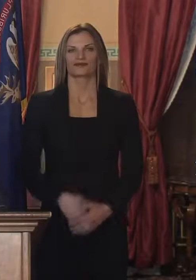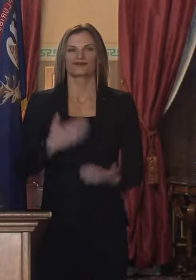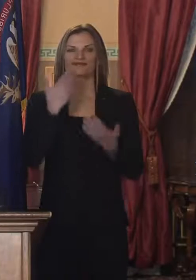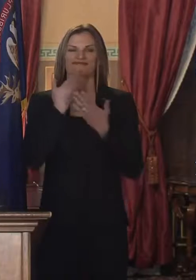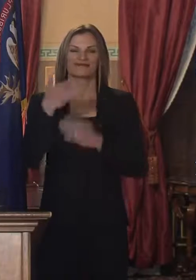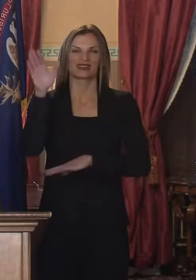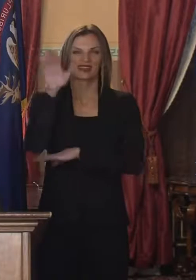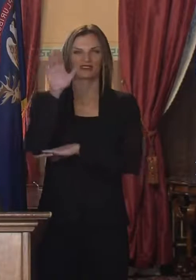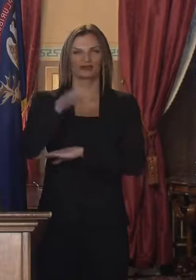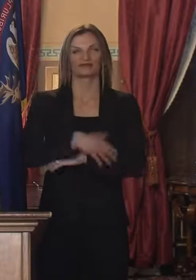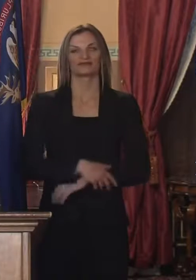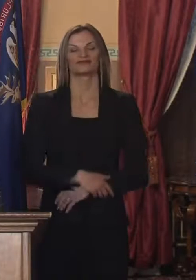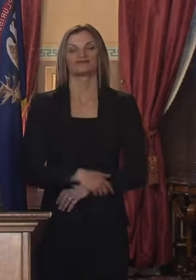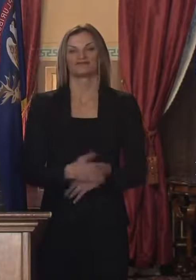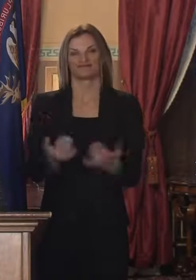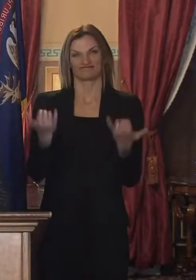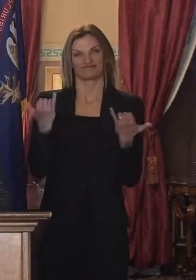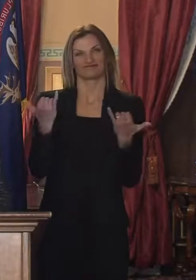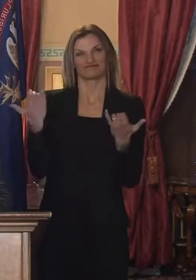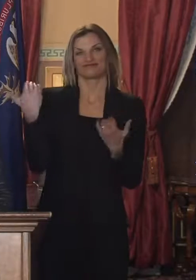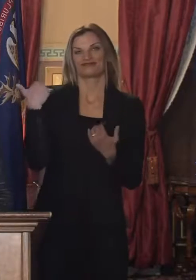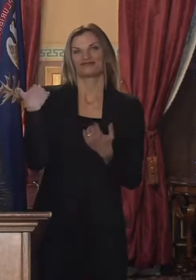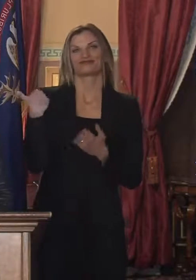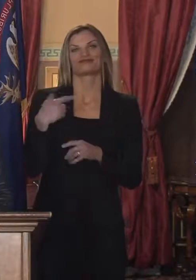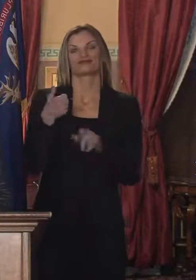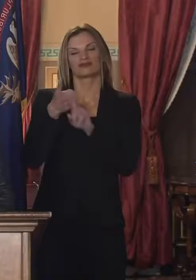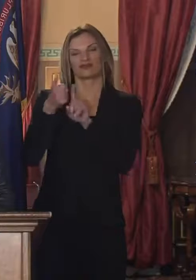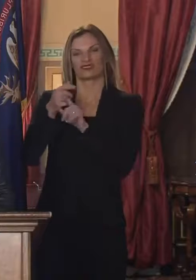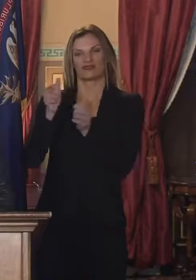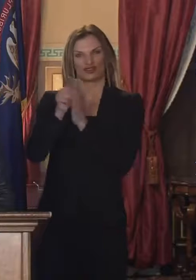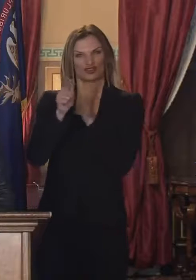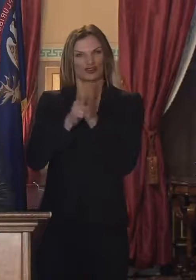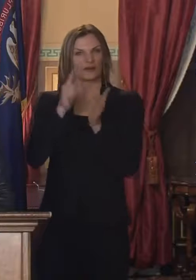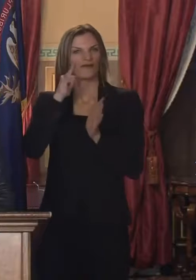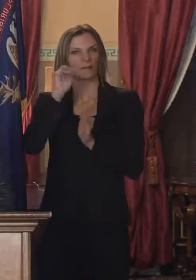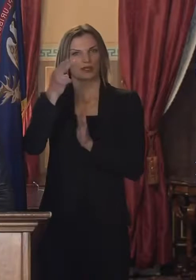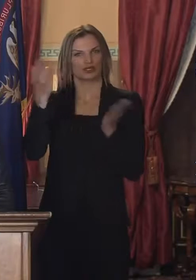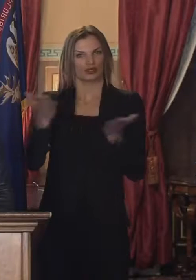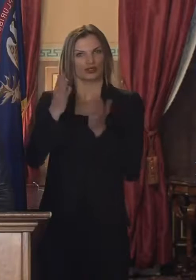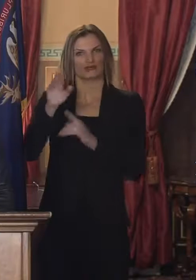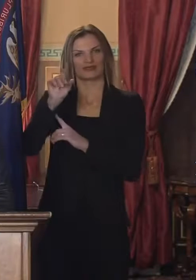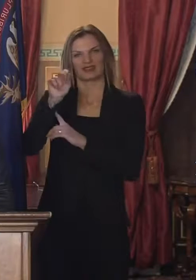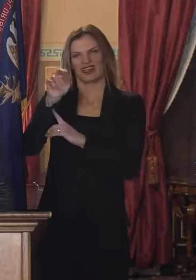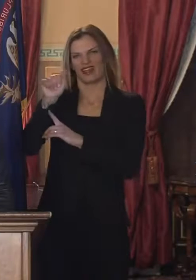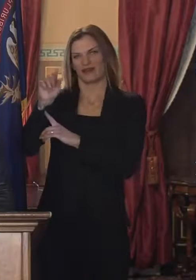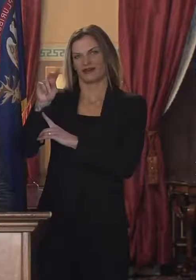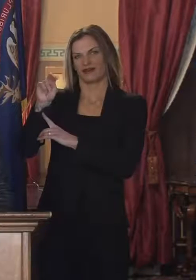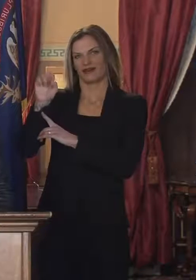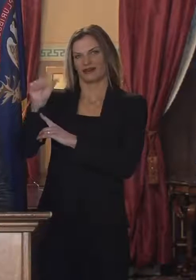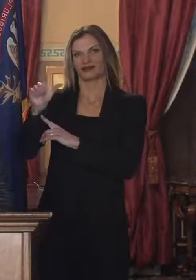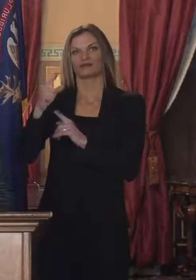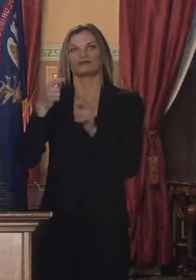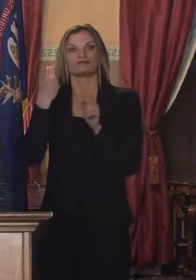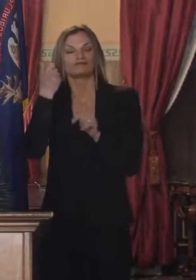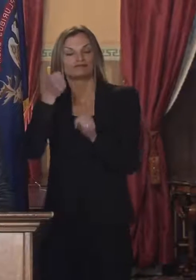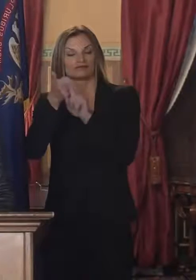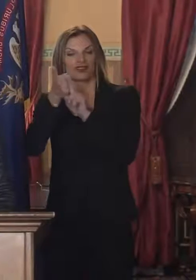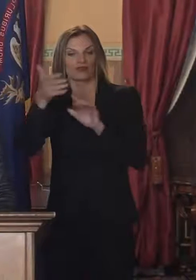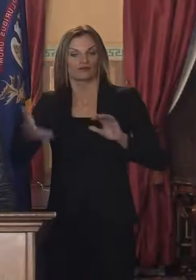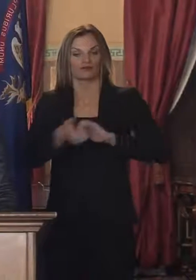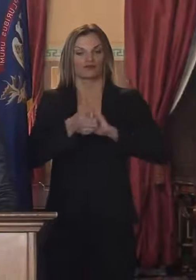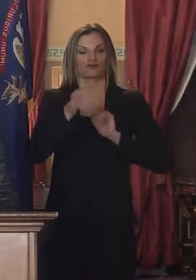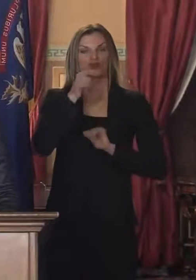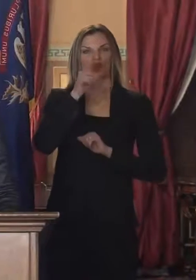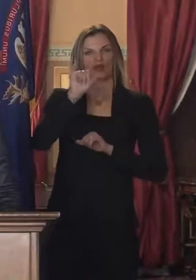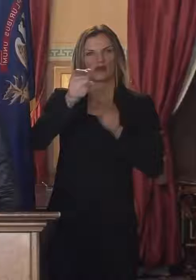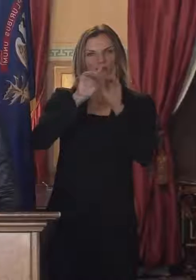Good afternoon. Earlier today, Attorney General Dana Nessel was joined by officials from the Department of Justice and the FBI